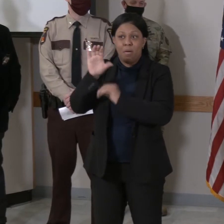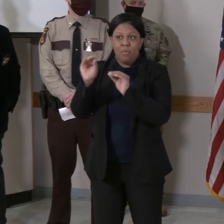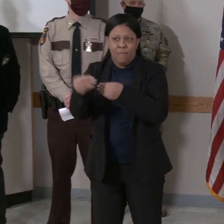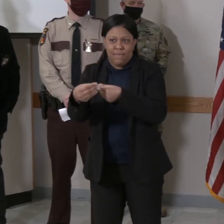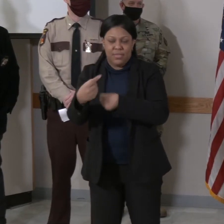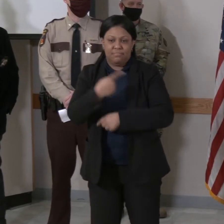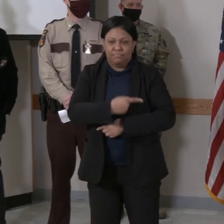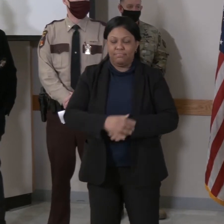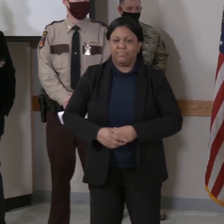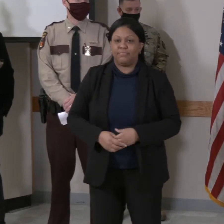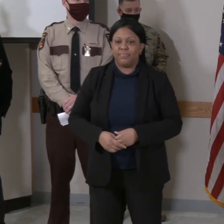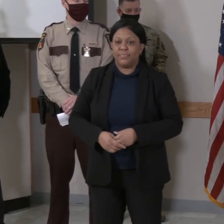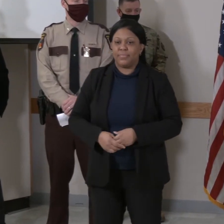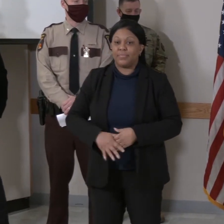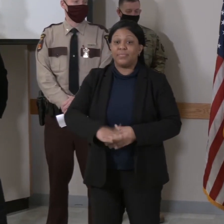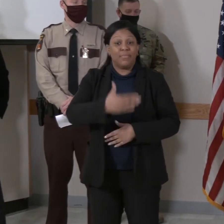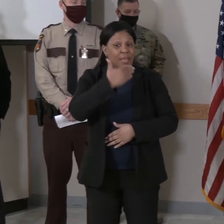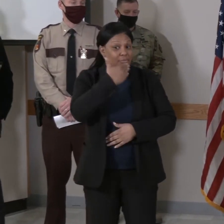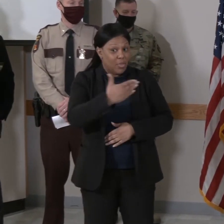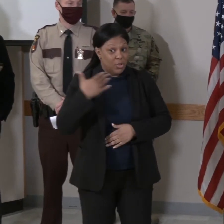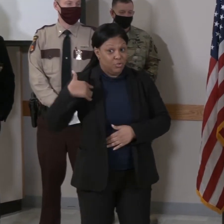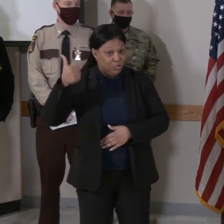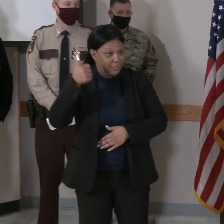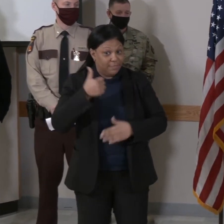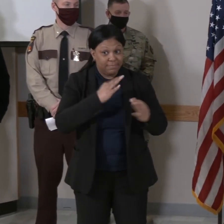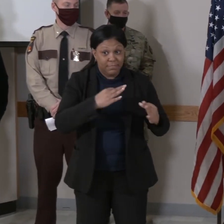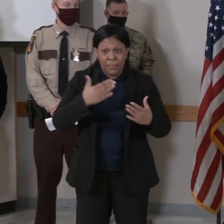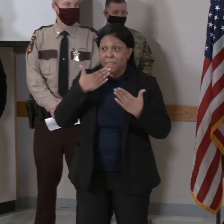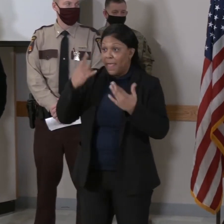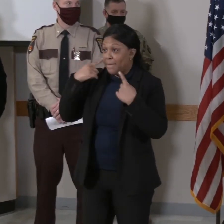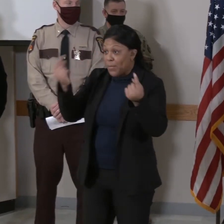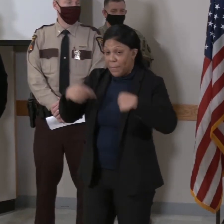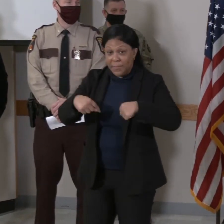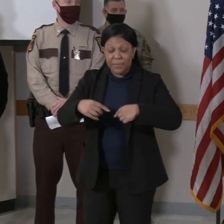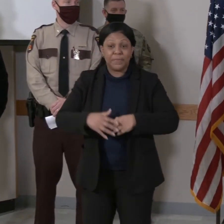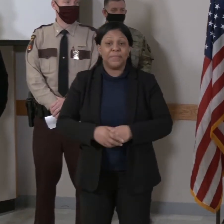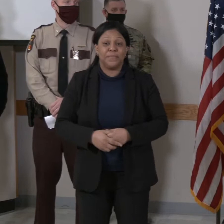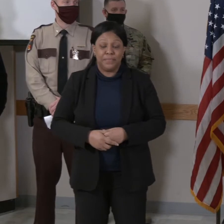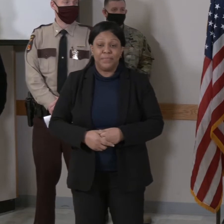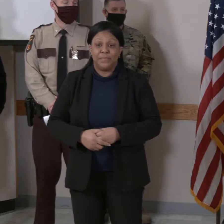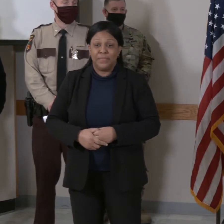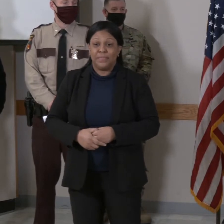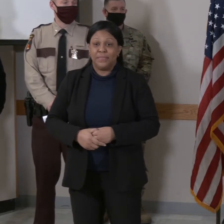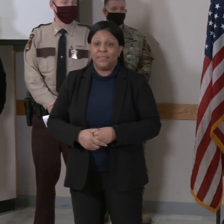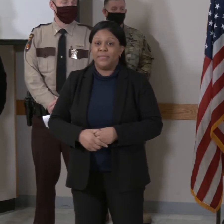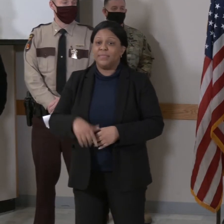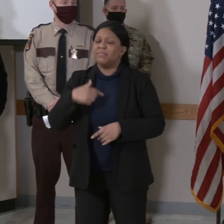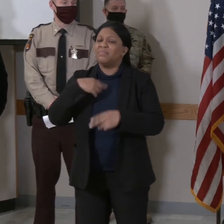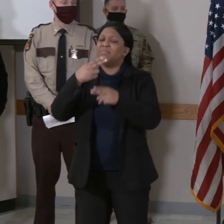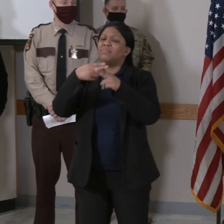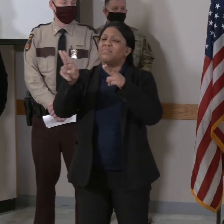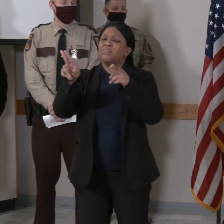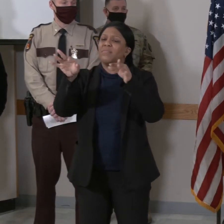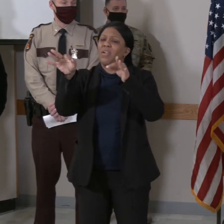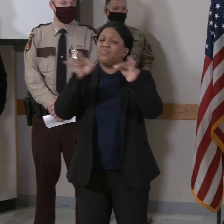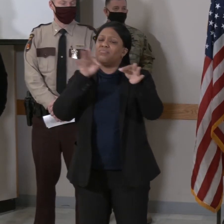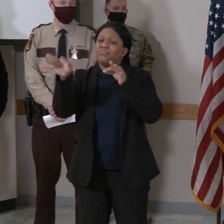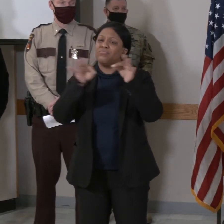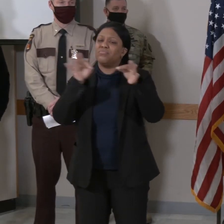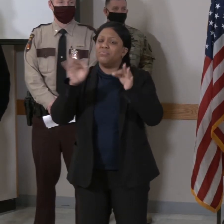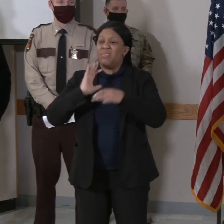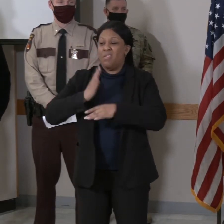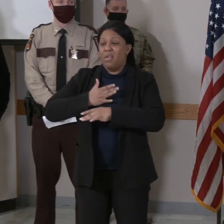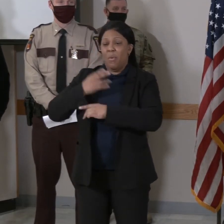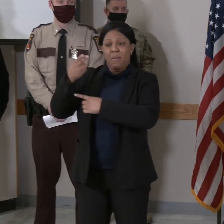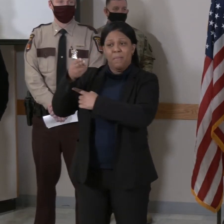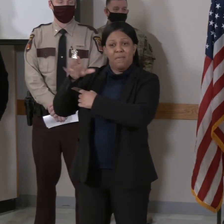Thank you, Chief, and thanks for coming. I'm going to talk briefly about what the Hennepin County Sheriff's Office's main role is going to be, and of course that is going to